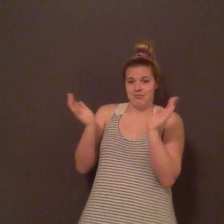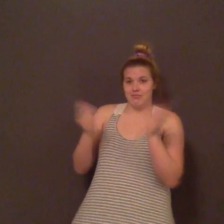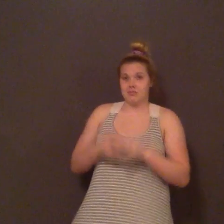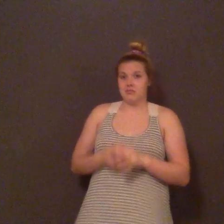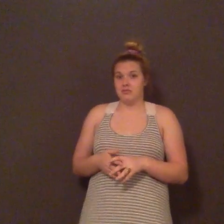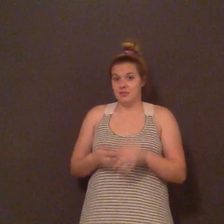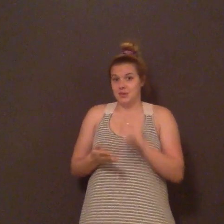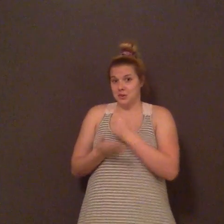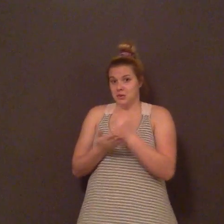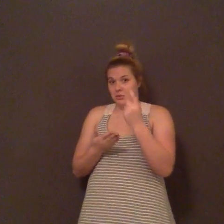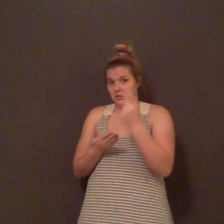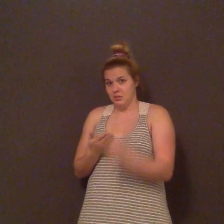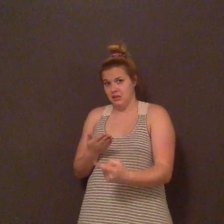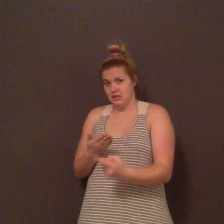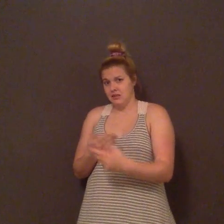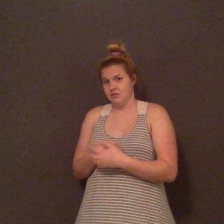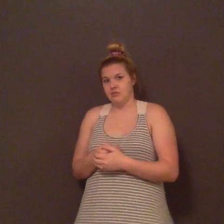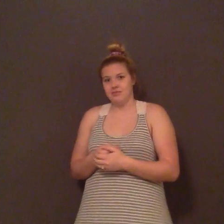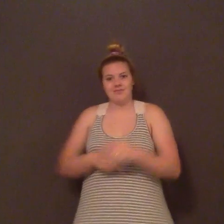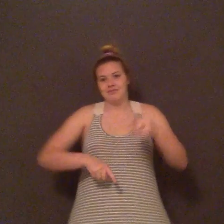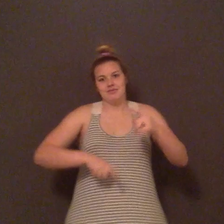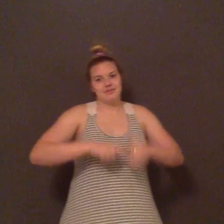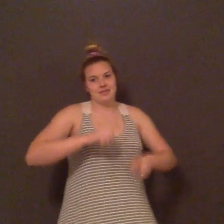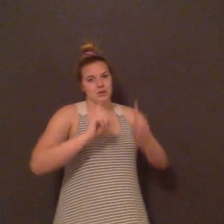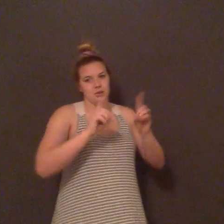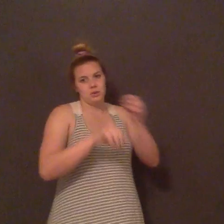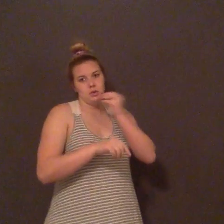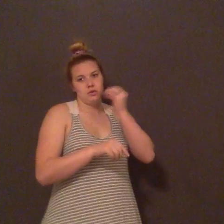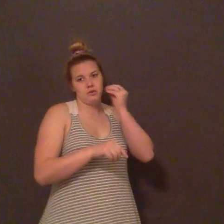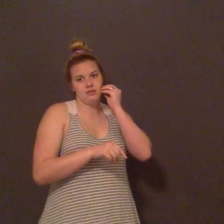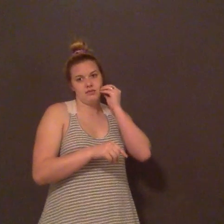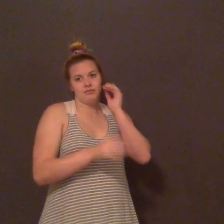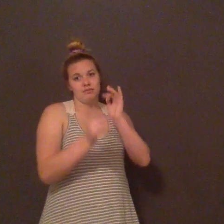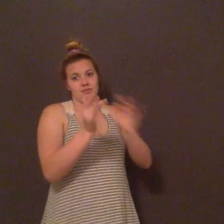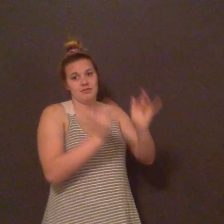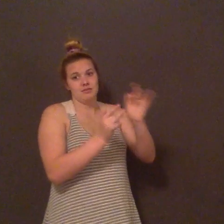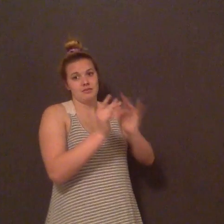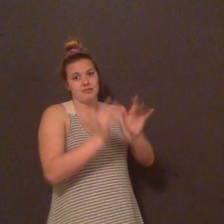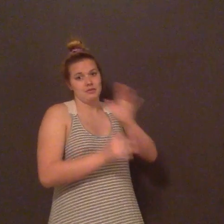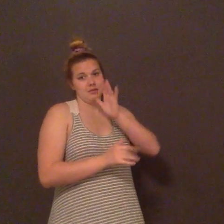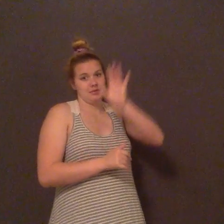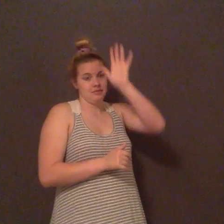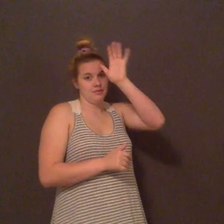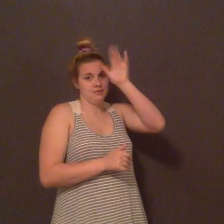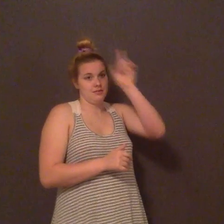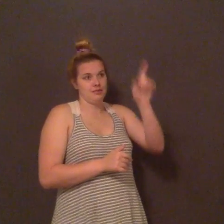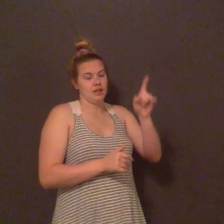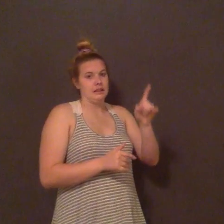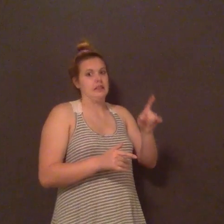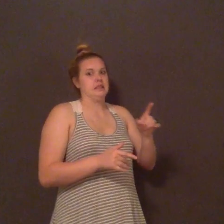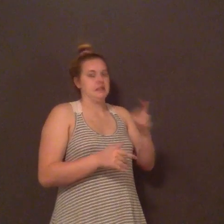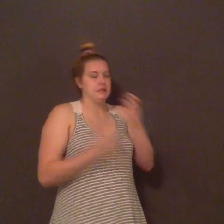weekend? No, I can't. I'm visiting my parents this weekend. Yeah, gotta do that. They're anxious to see me. Well, how about when you get